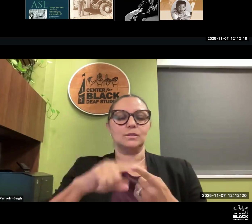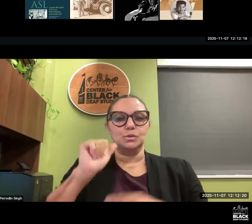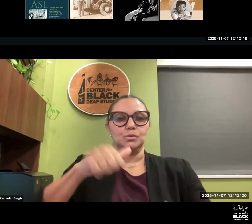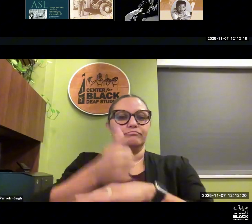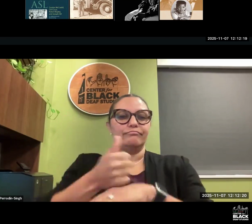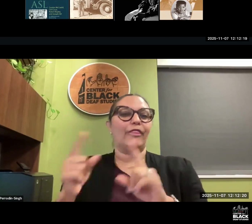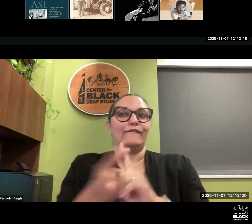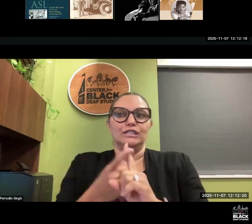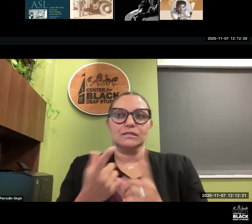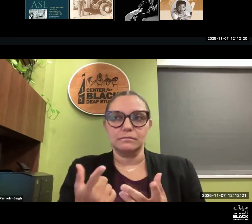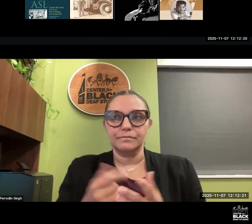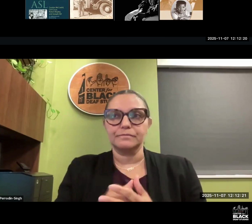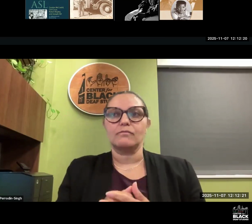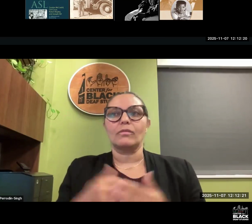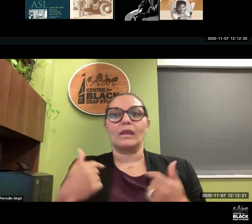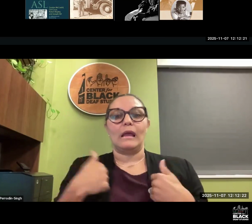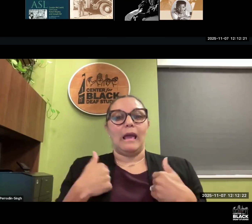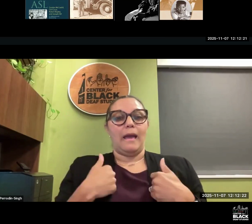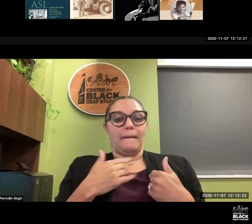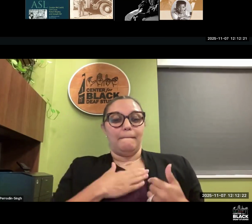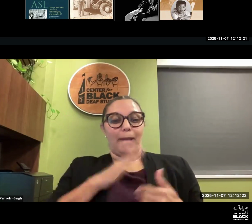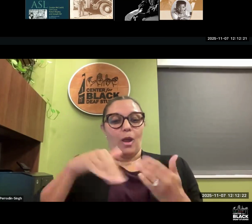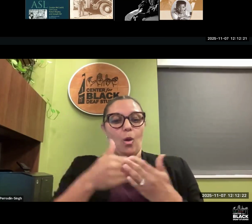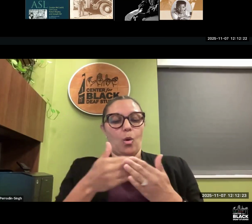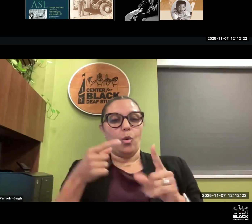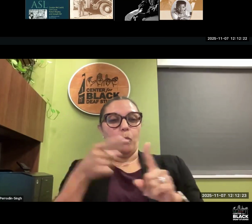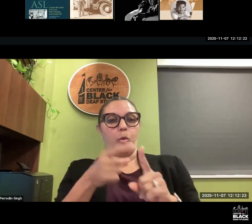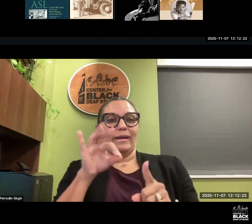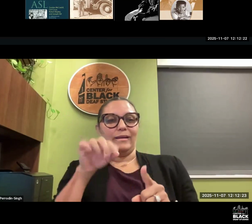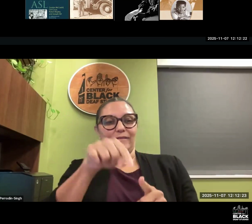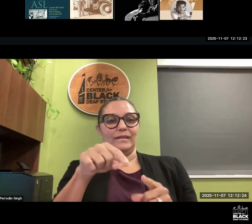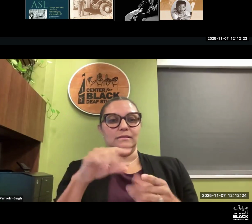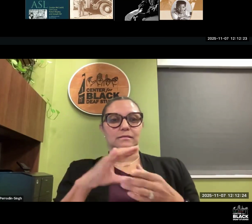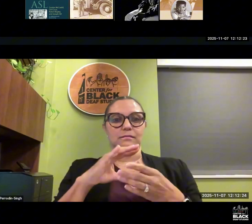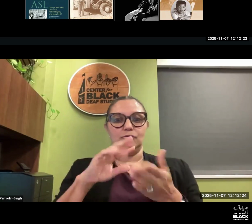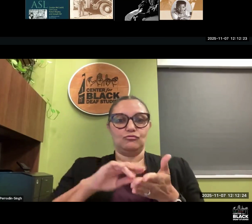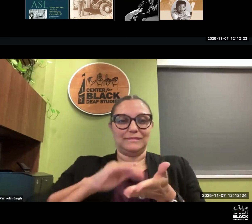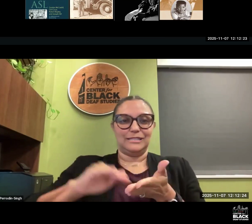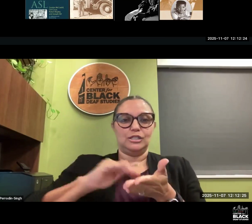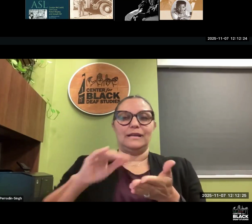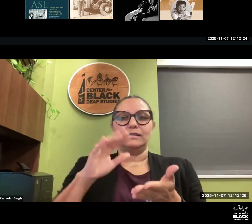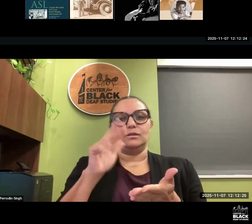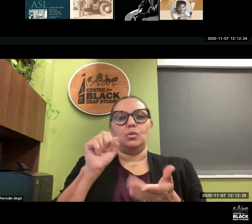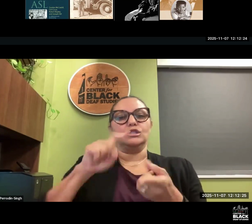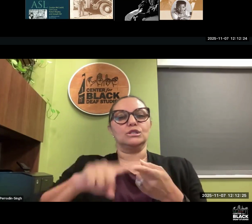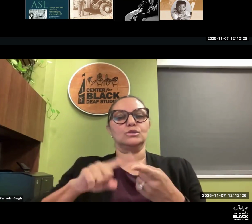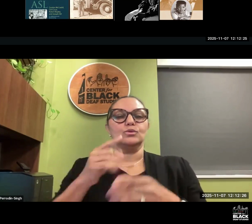family. And so that's what sparked this idea for me.